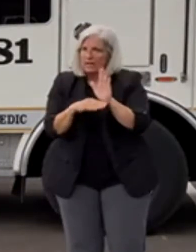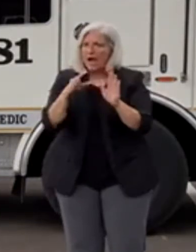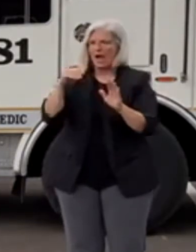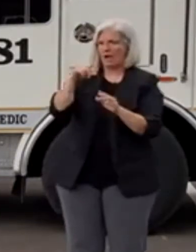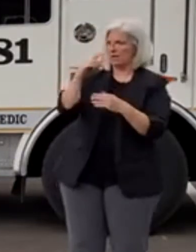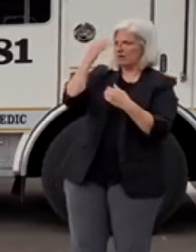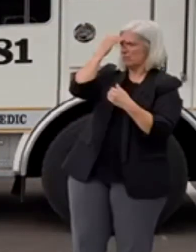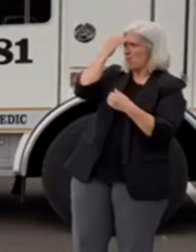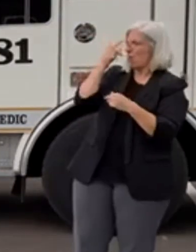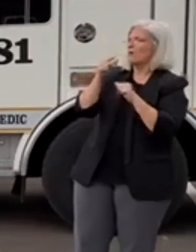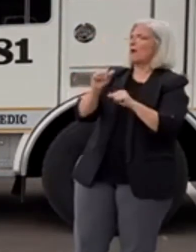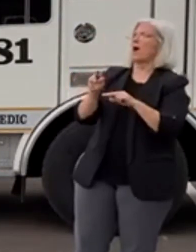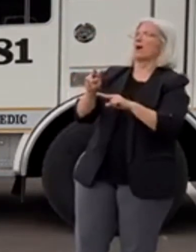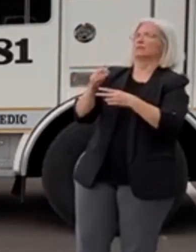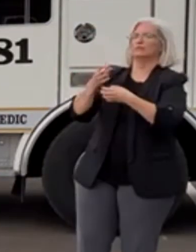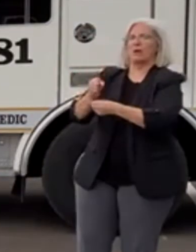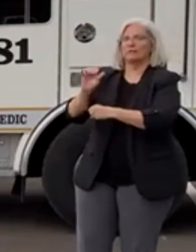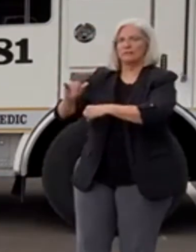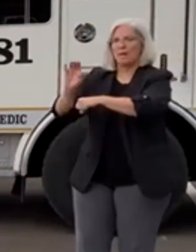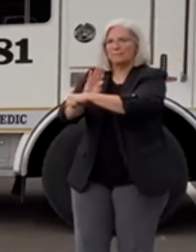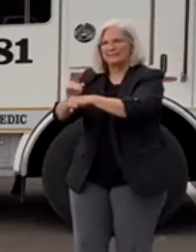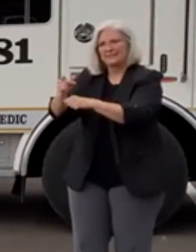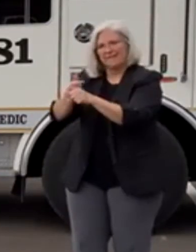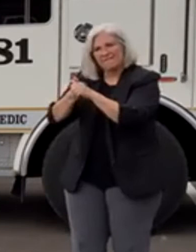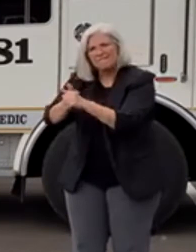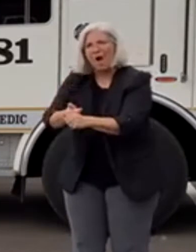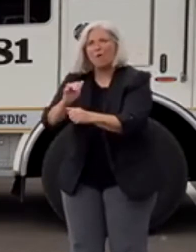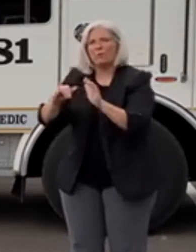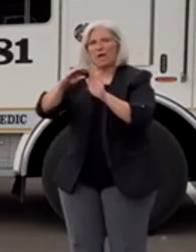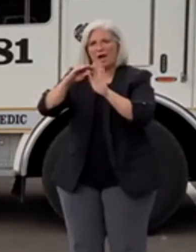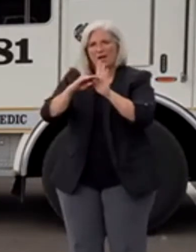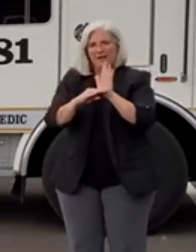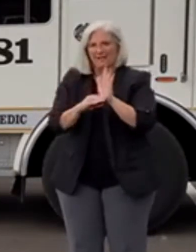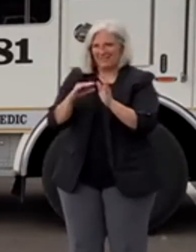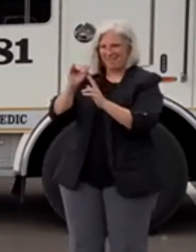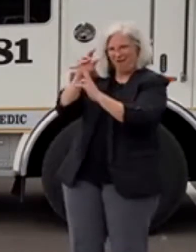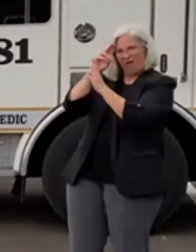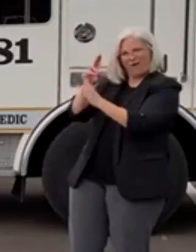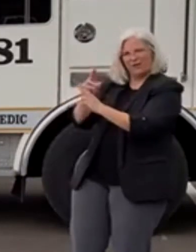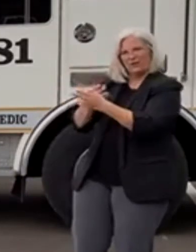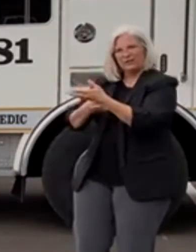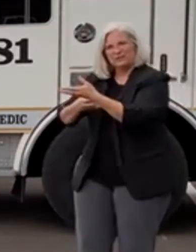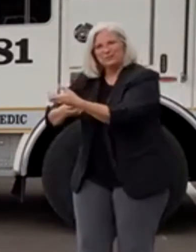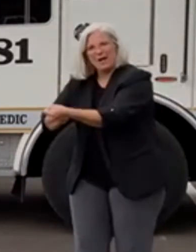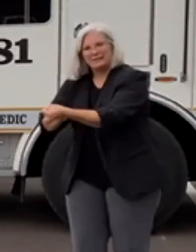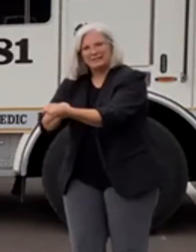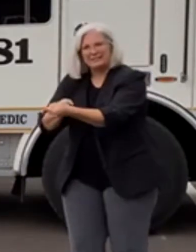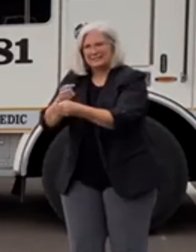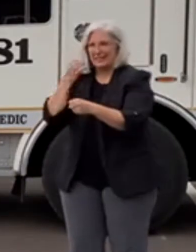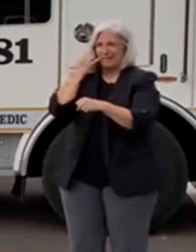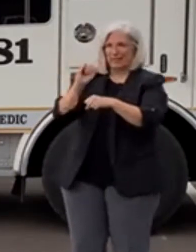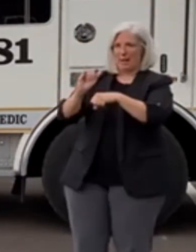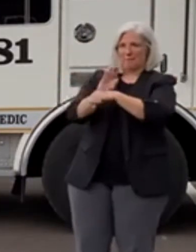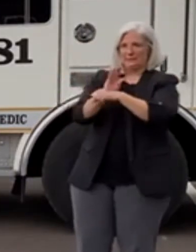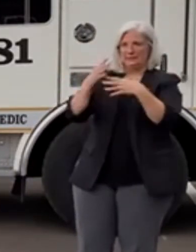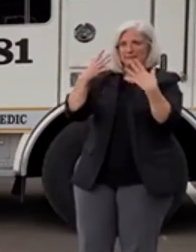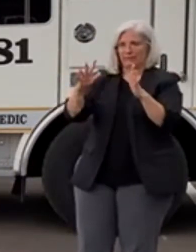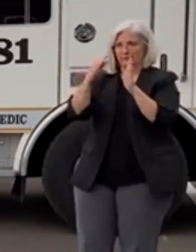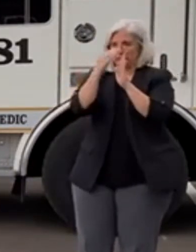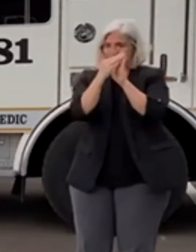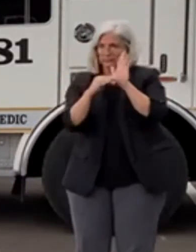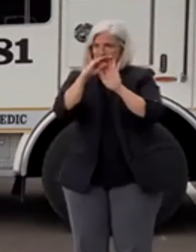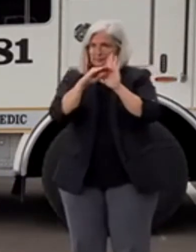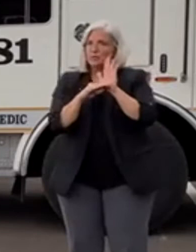that we ask you to honor that. You can look up if a business has filed their social distancing protocol on the county's website, which